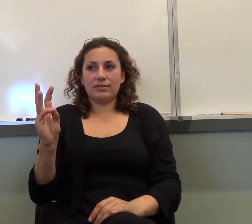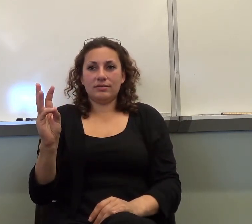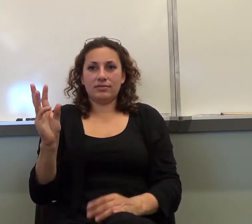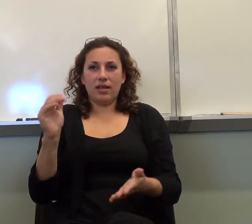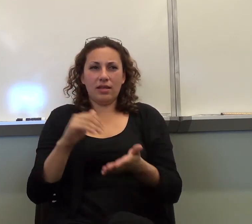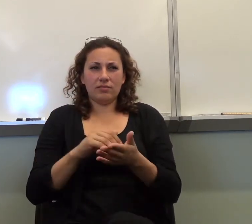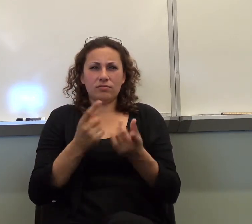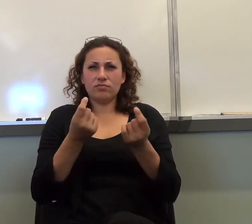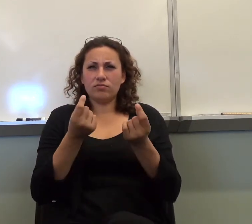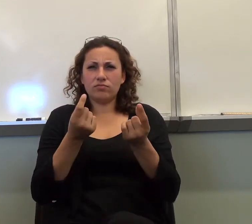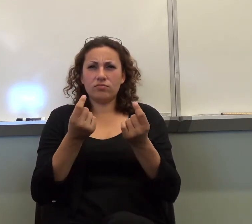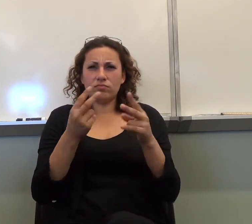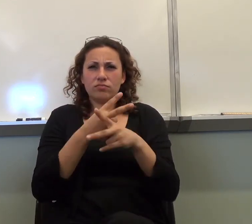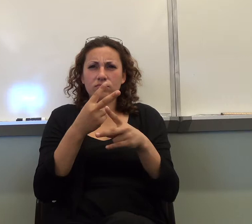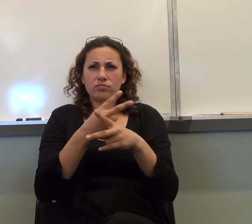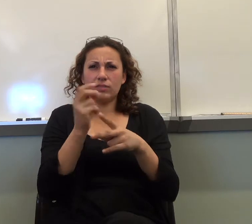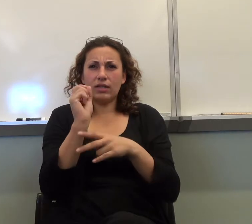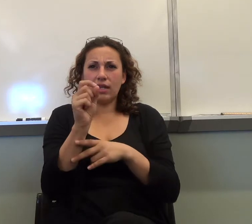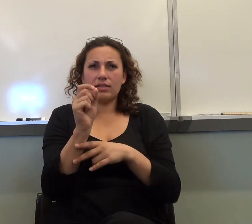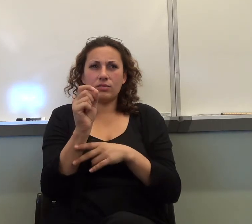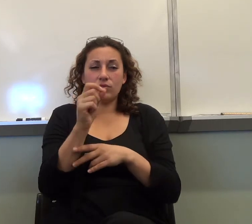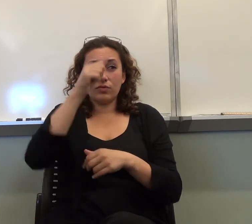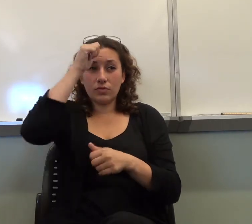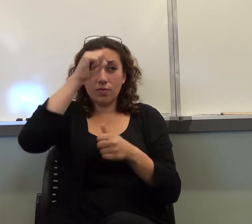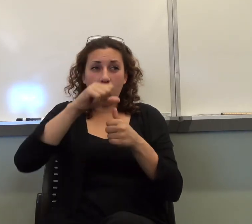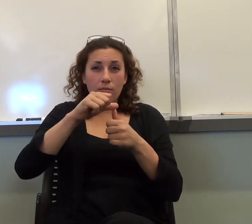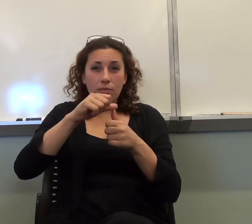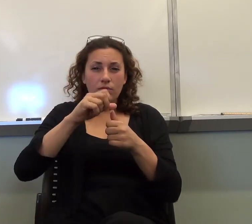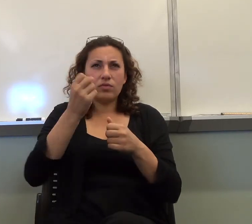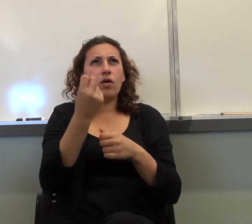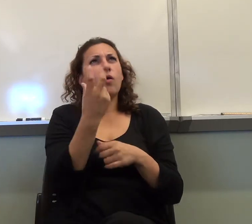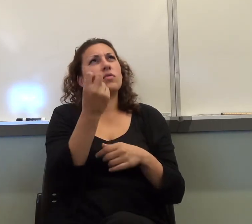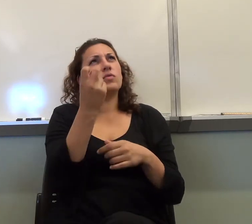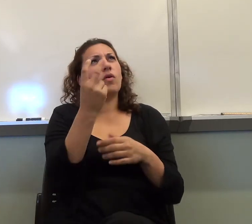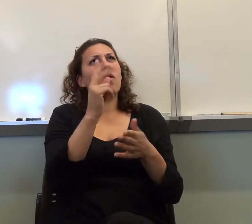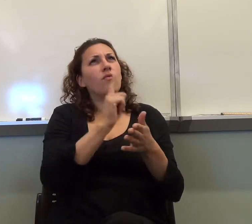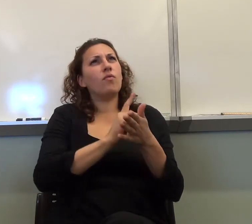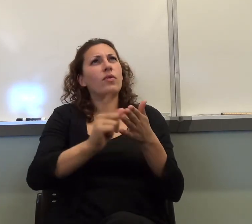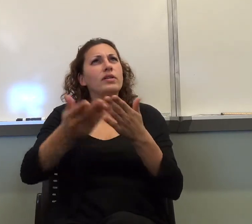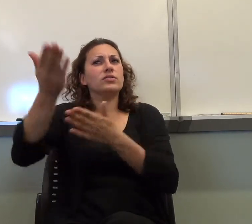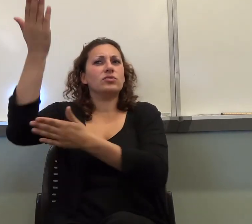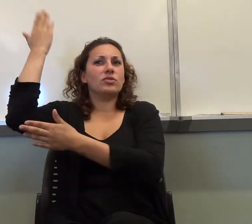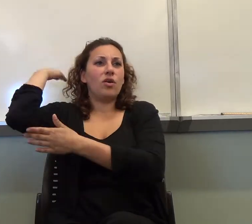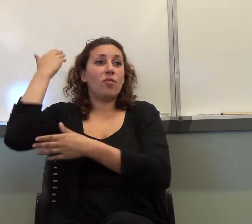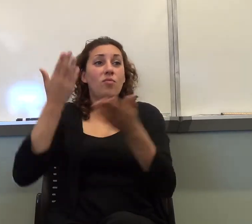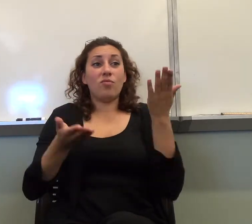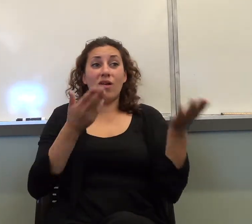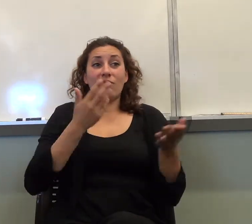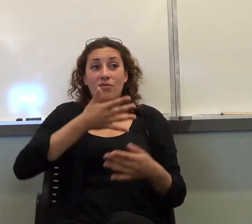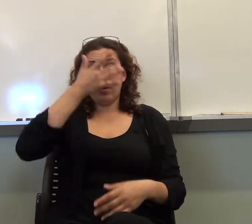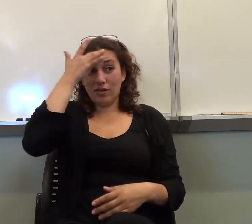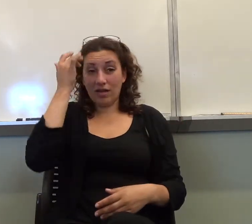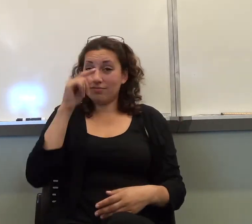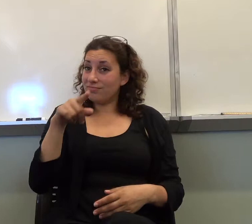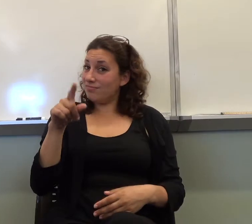do when we multiply decimals? That was, well, weeks ago. We probably forgot, right? Better not forget. You know what's happening